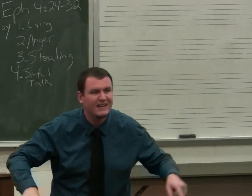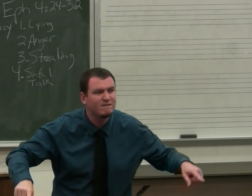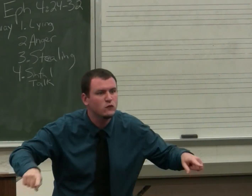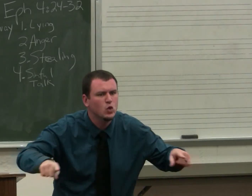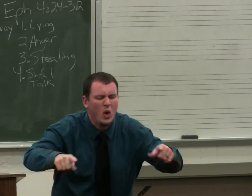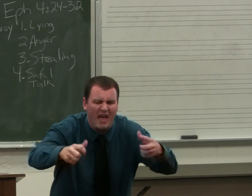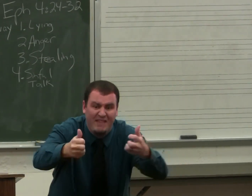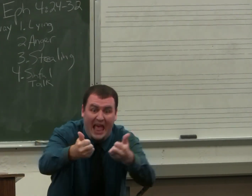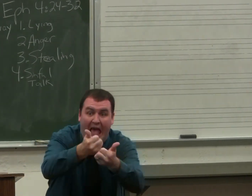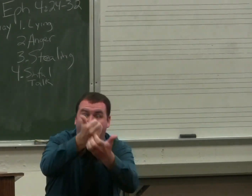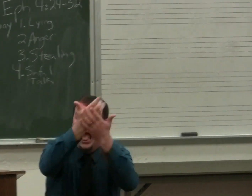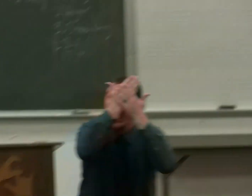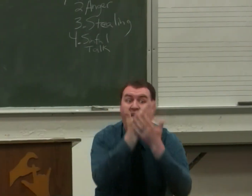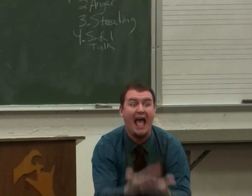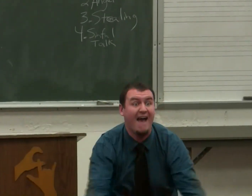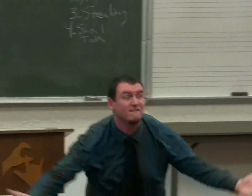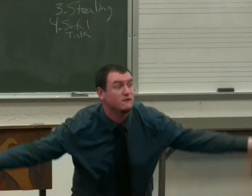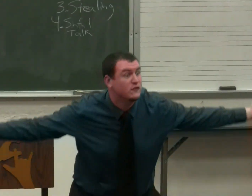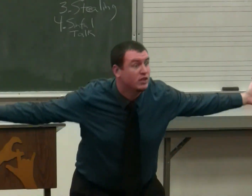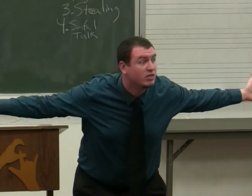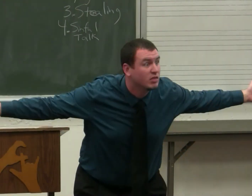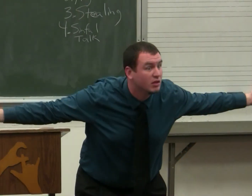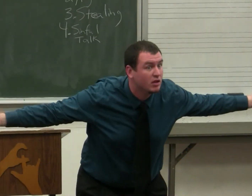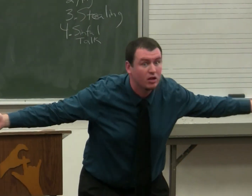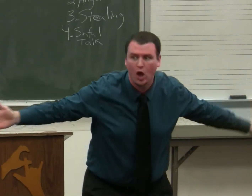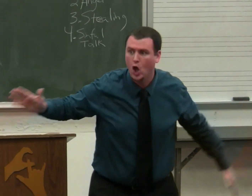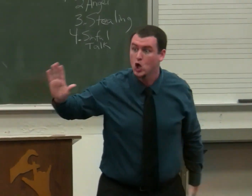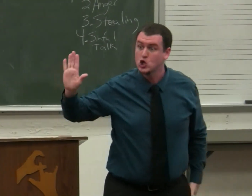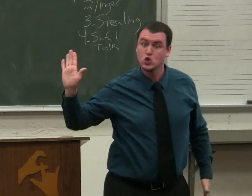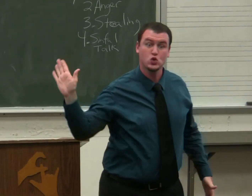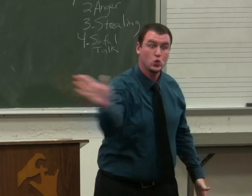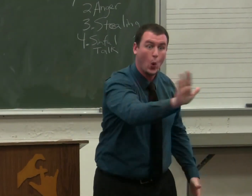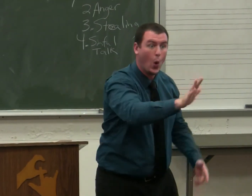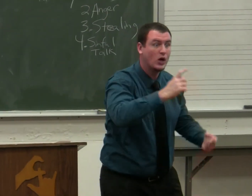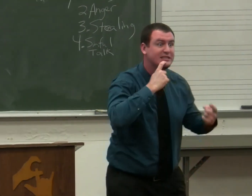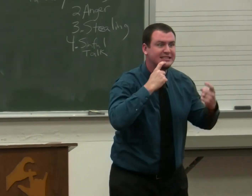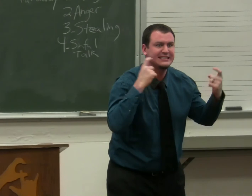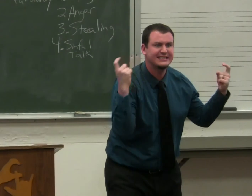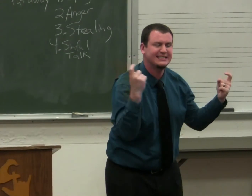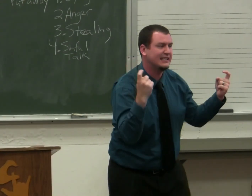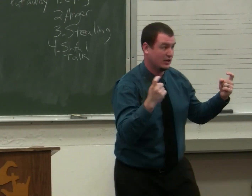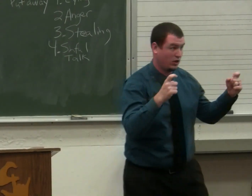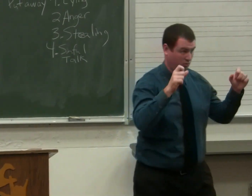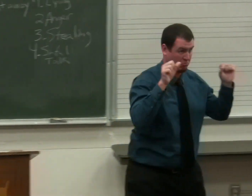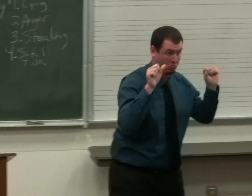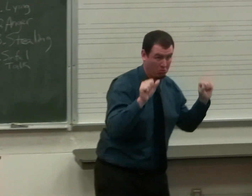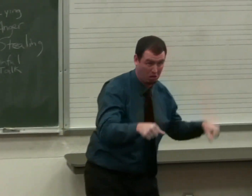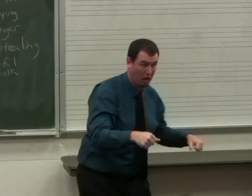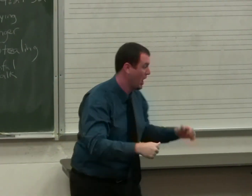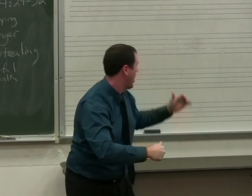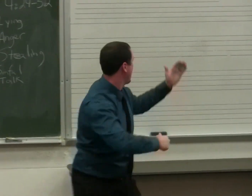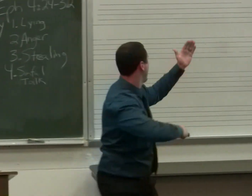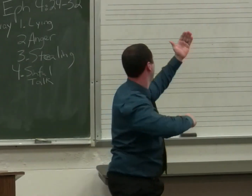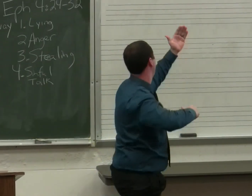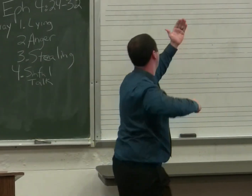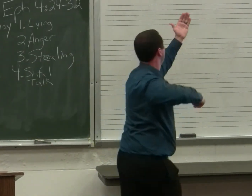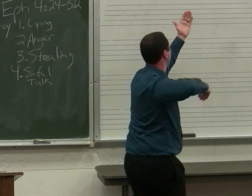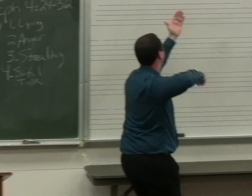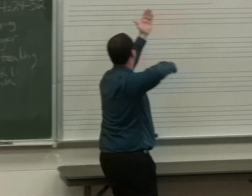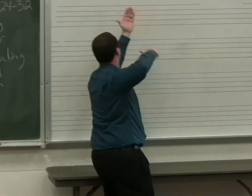God has forgiven you of everything. Your sins, we could